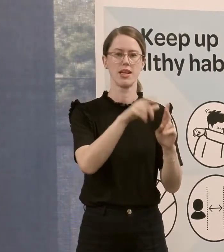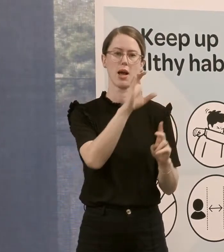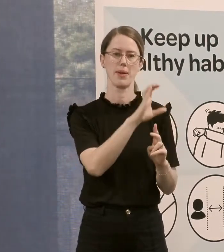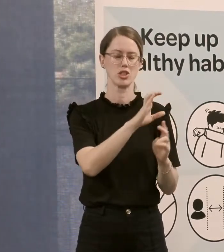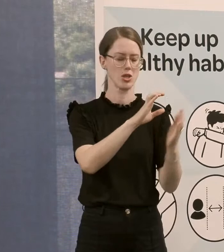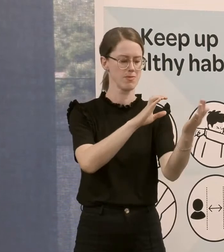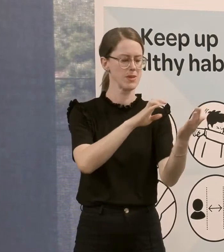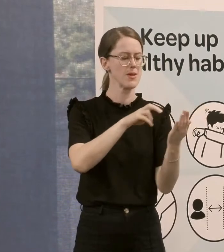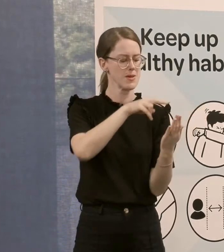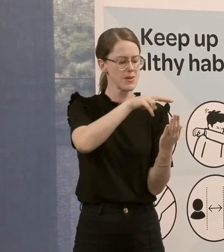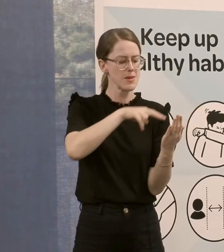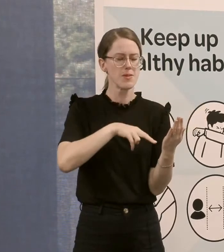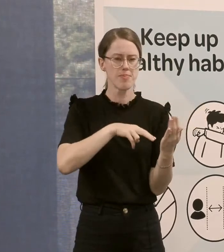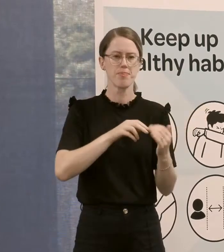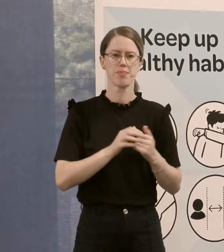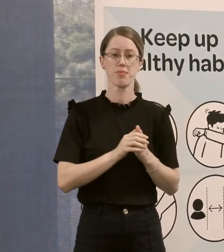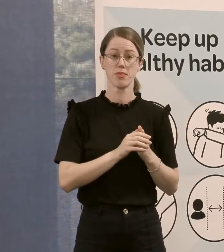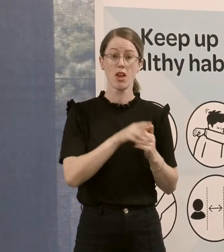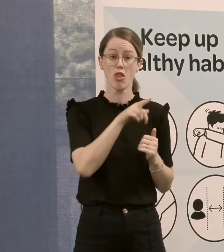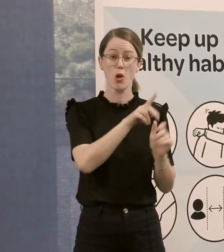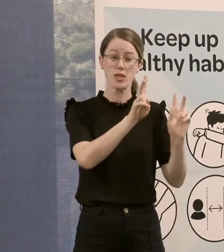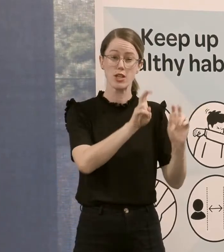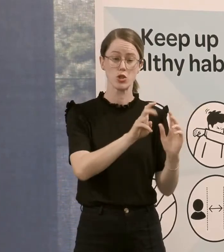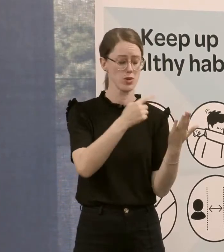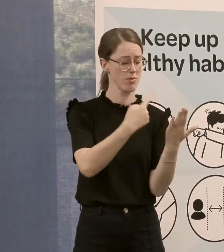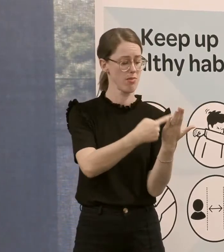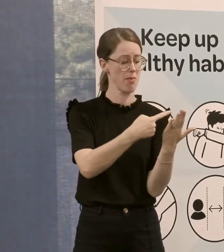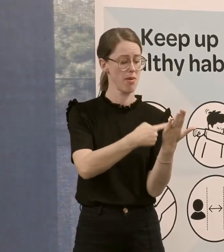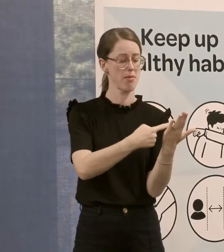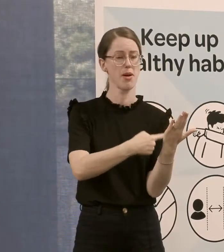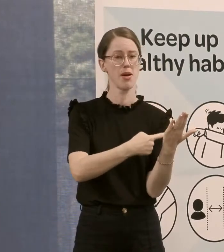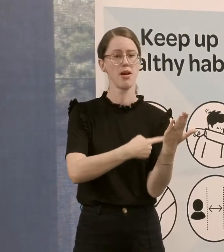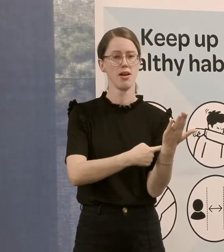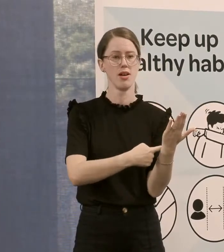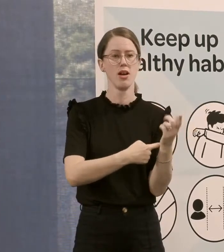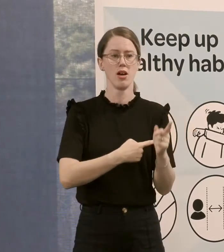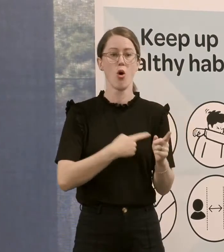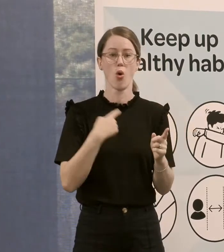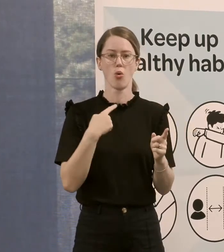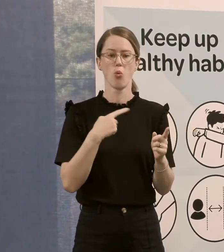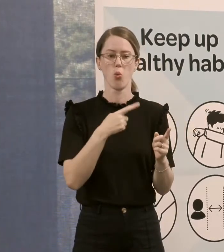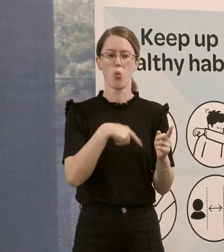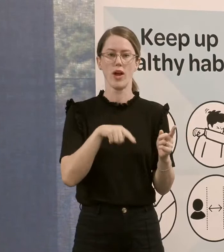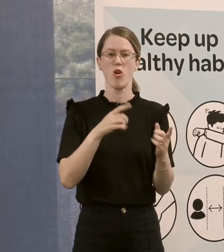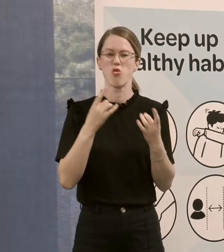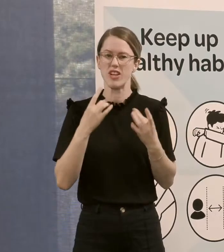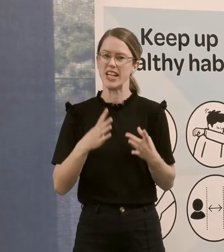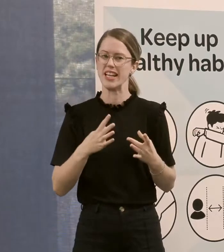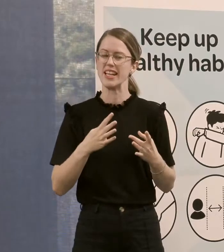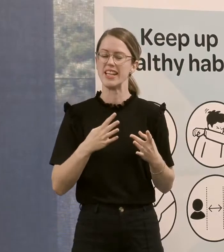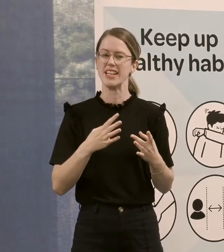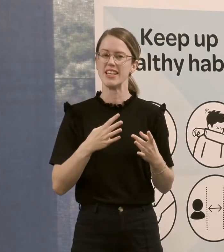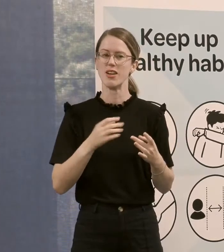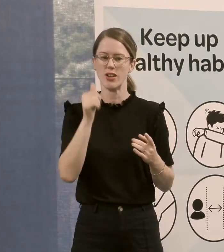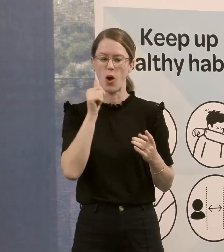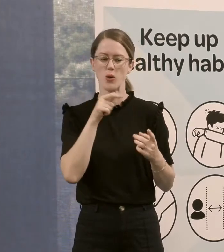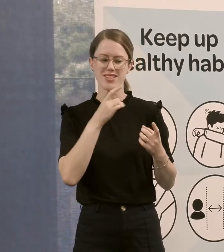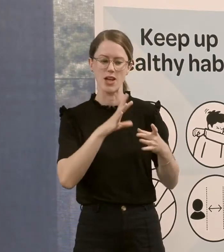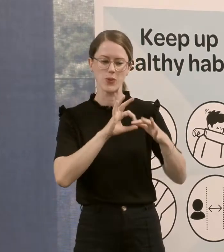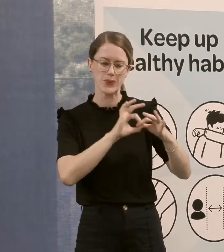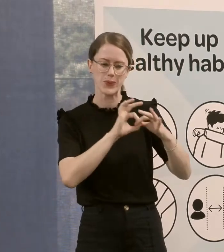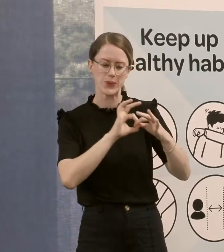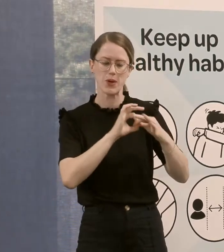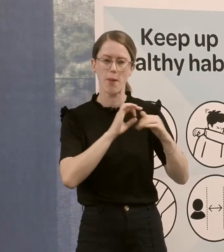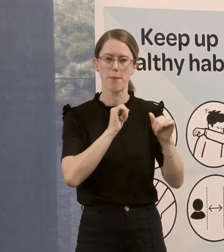it. The majority of those issues that were identified, we had already started engaging with much more robustly